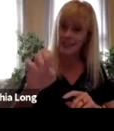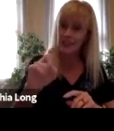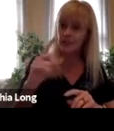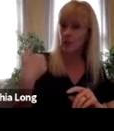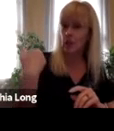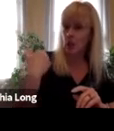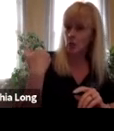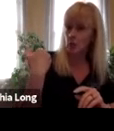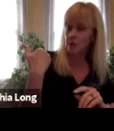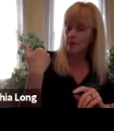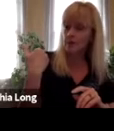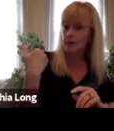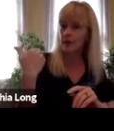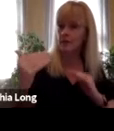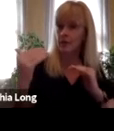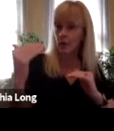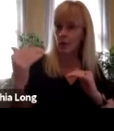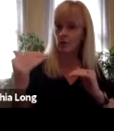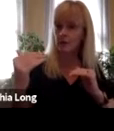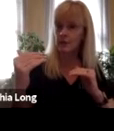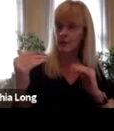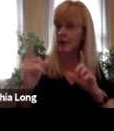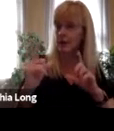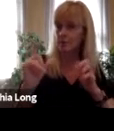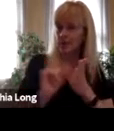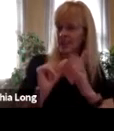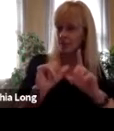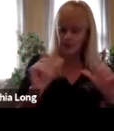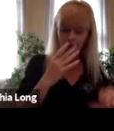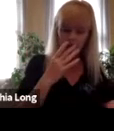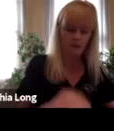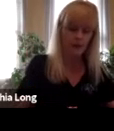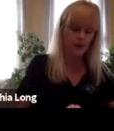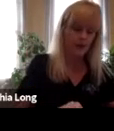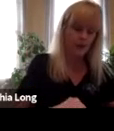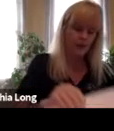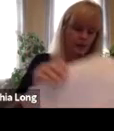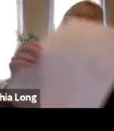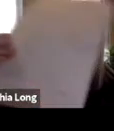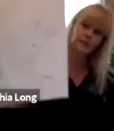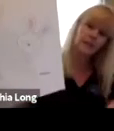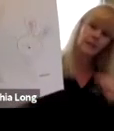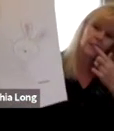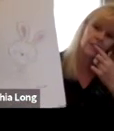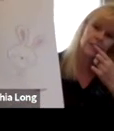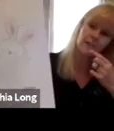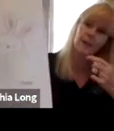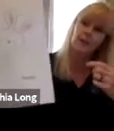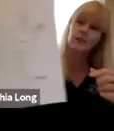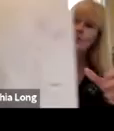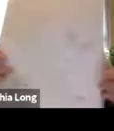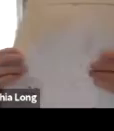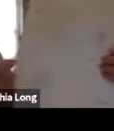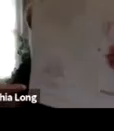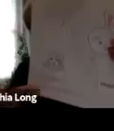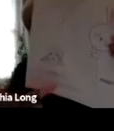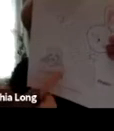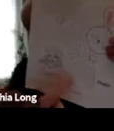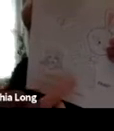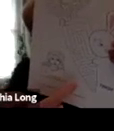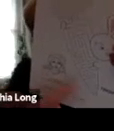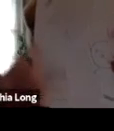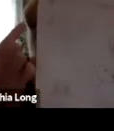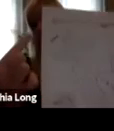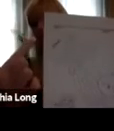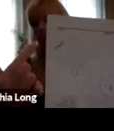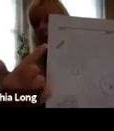different mazes for the younger ones, and then for the older ones, we kind of printed them different, so you can see these. So it's teaching